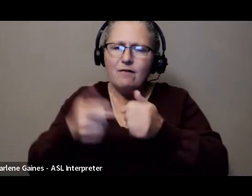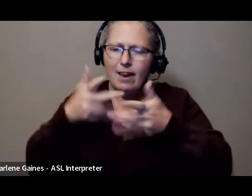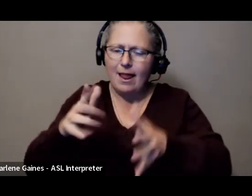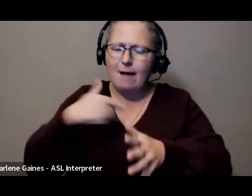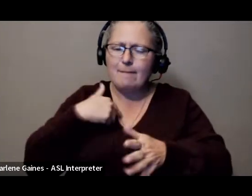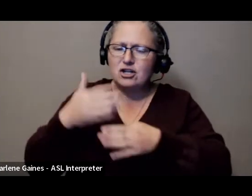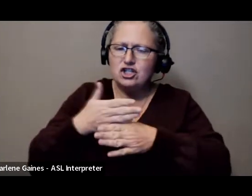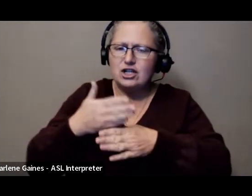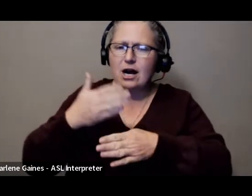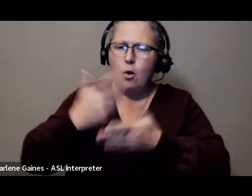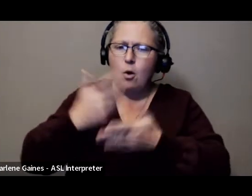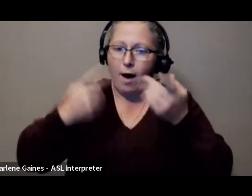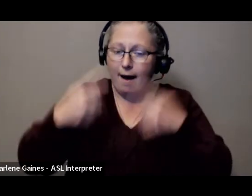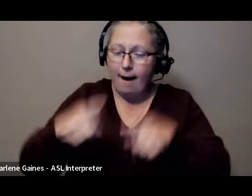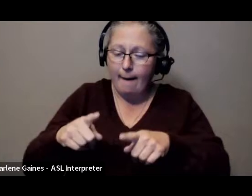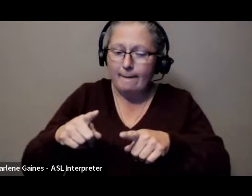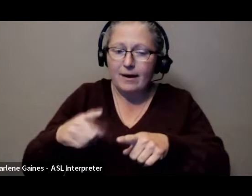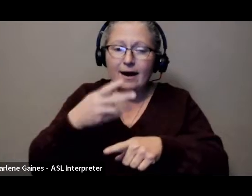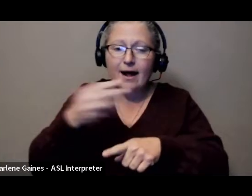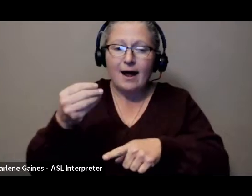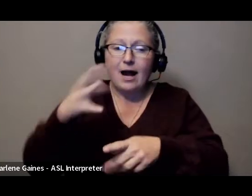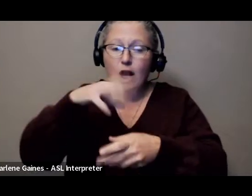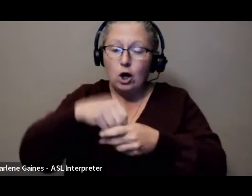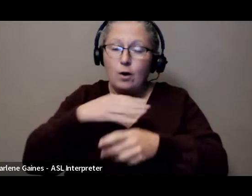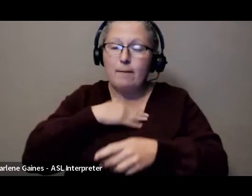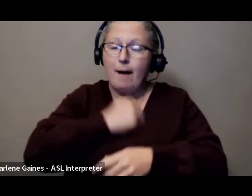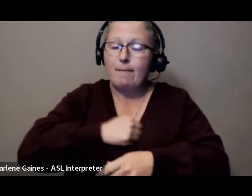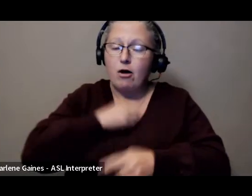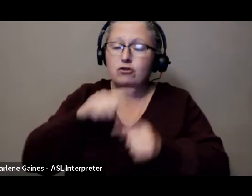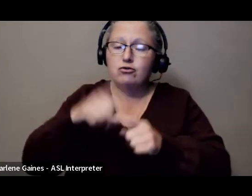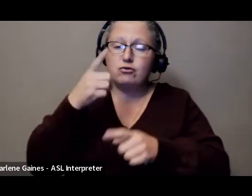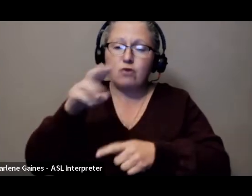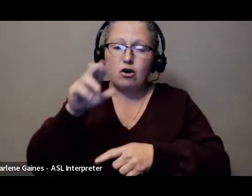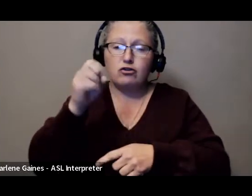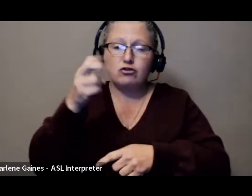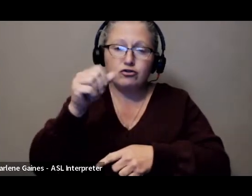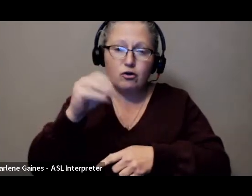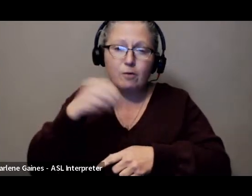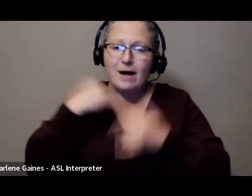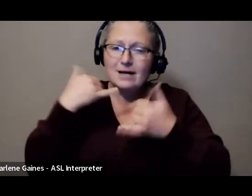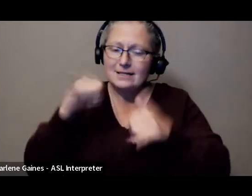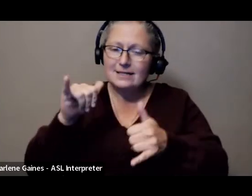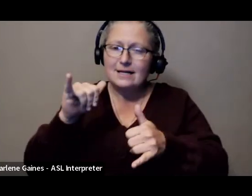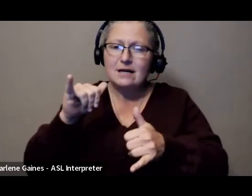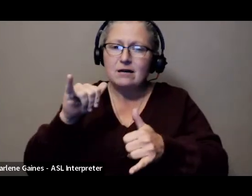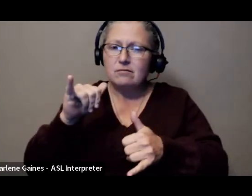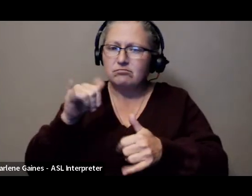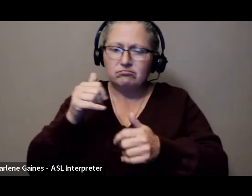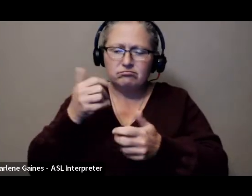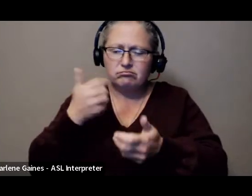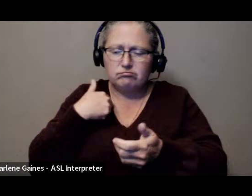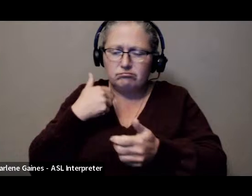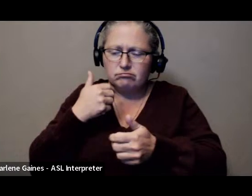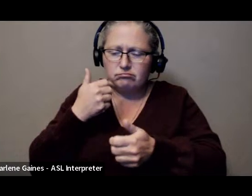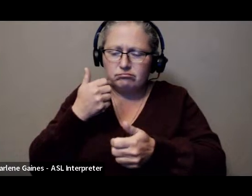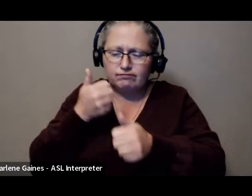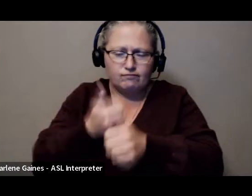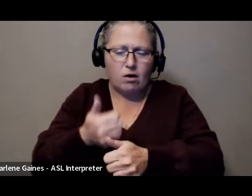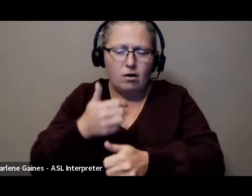share what occurred, and including my apology to Dr. Shulman. I still stand by my apology for my email. I'm really